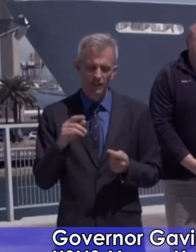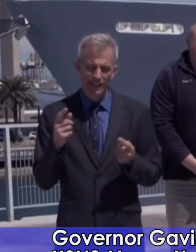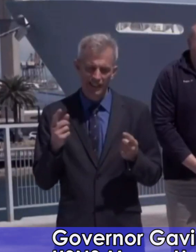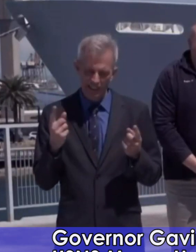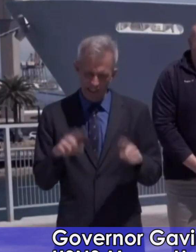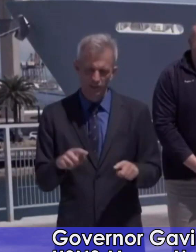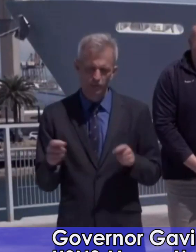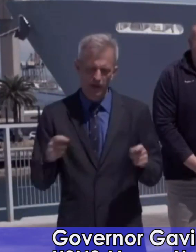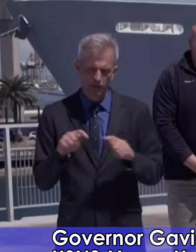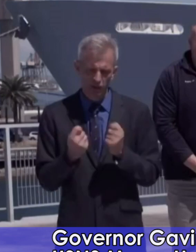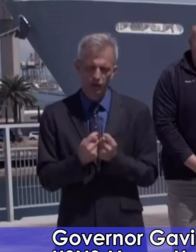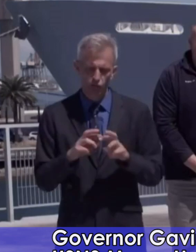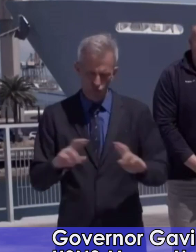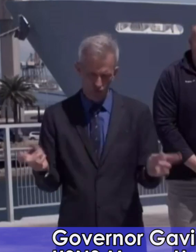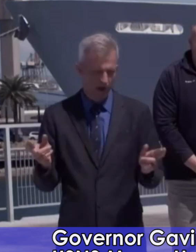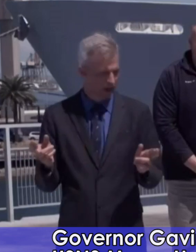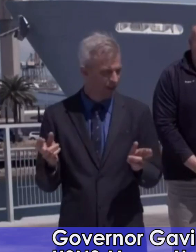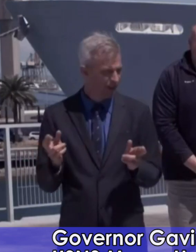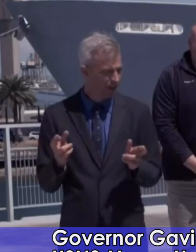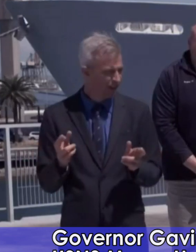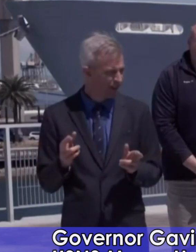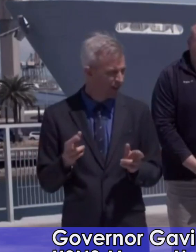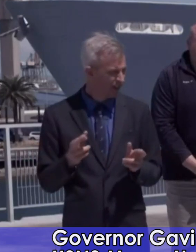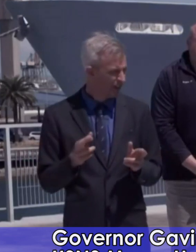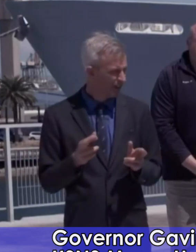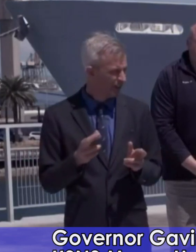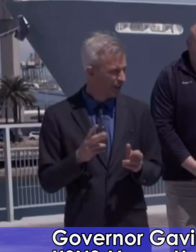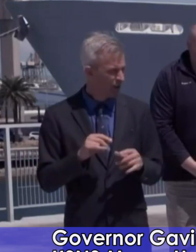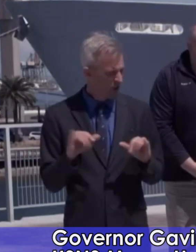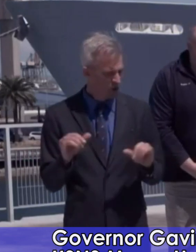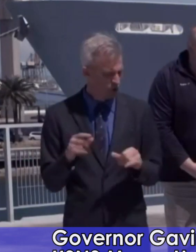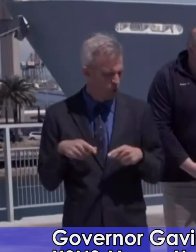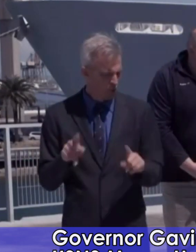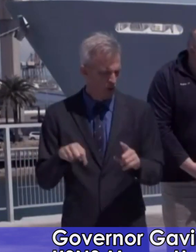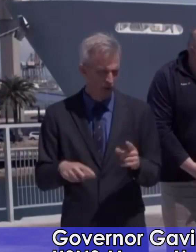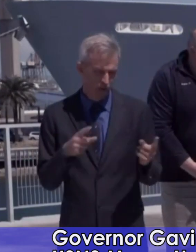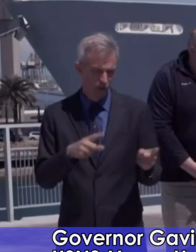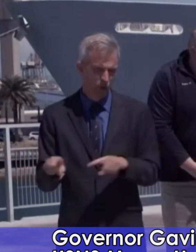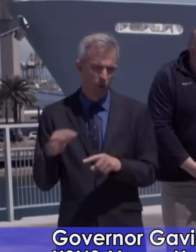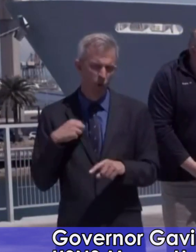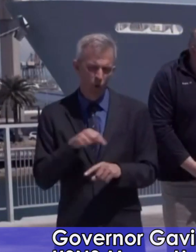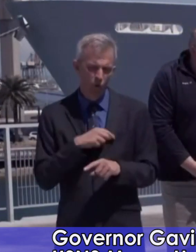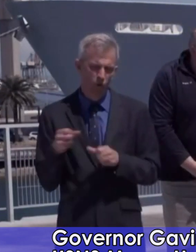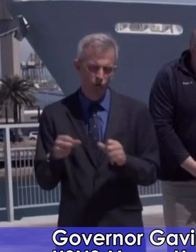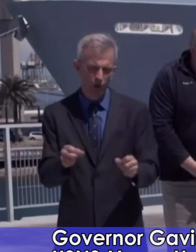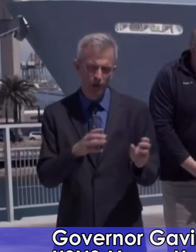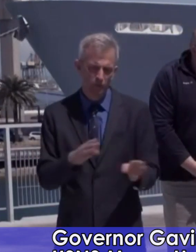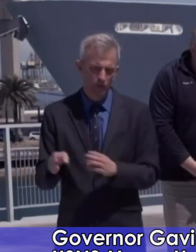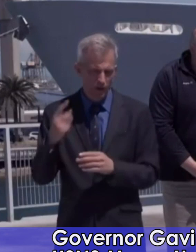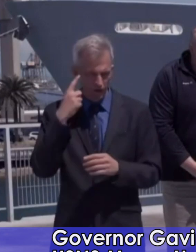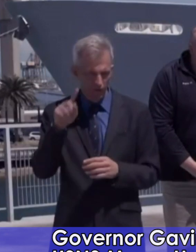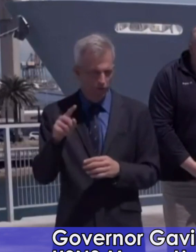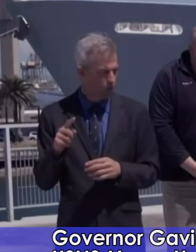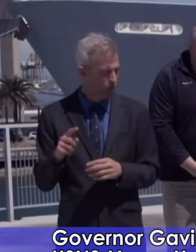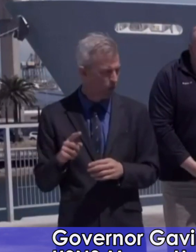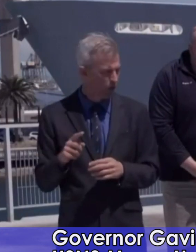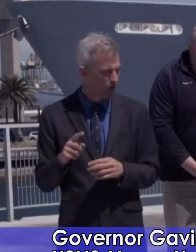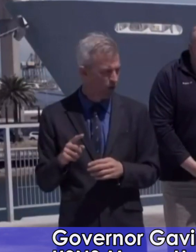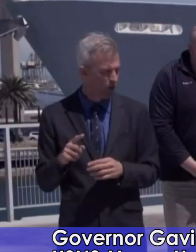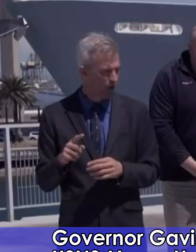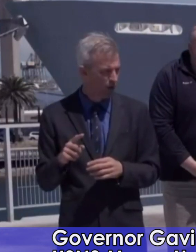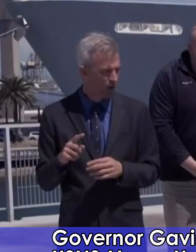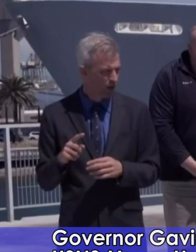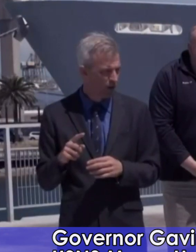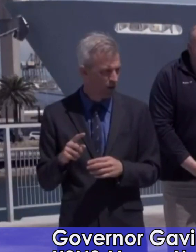them when appropriate. We also are actively, while this is going on, strategically planning for and preparing for what